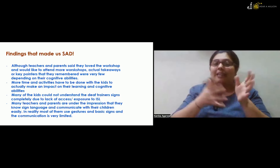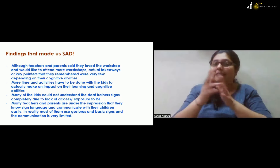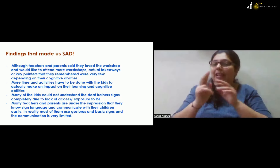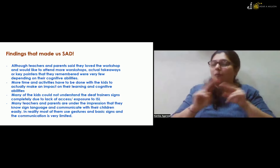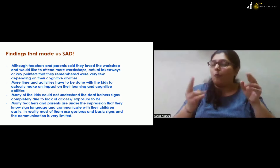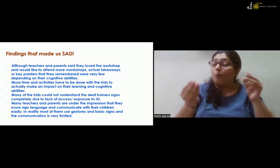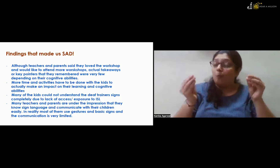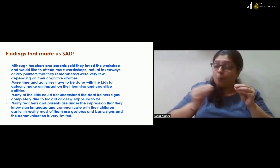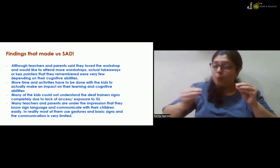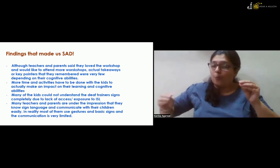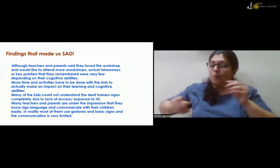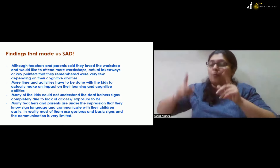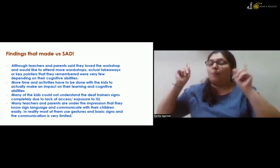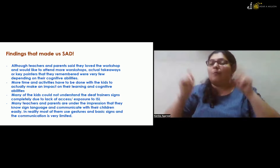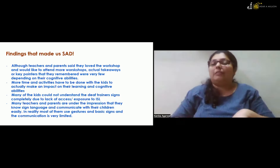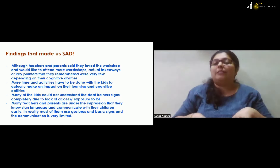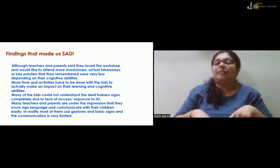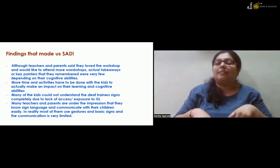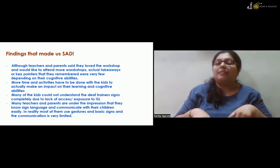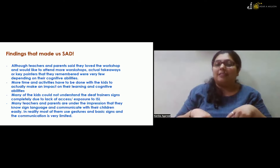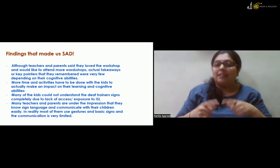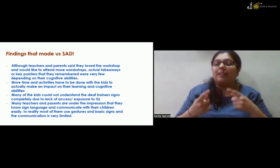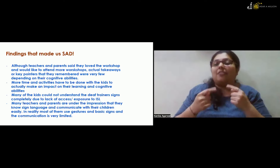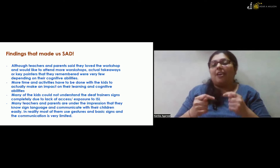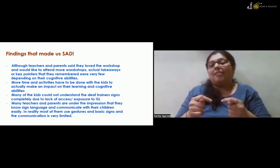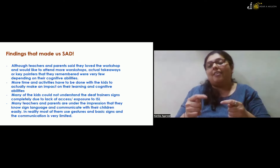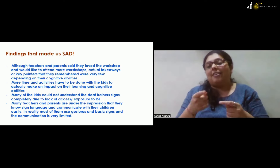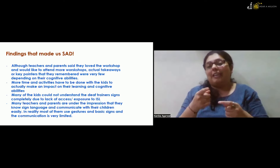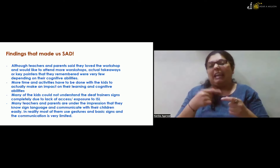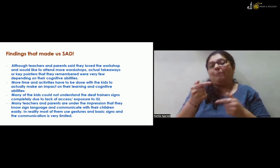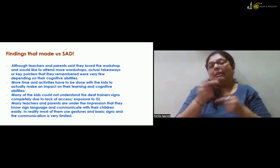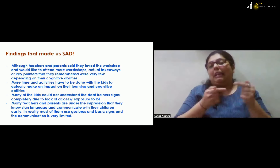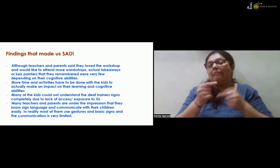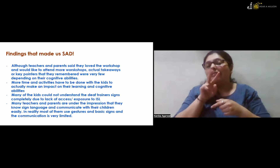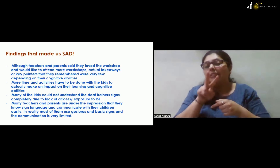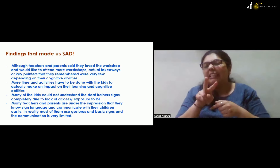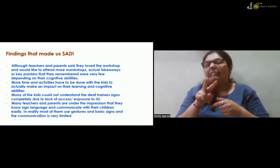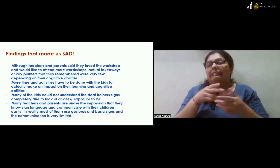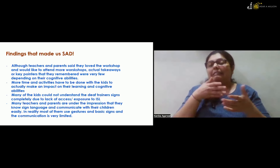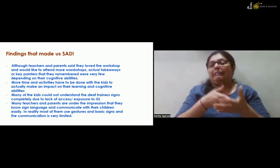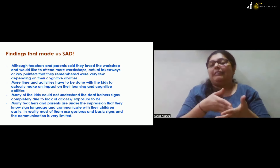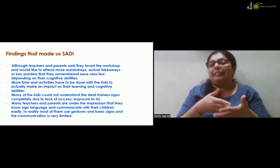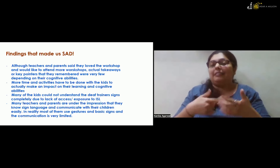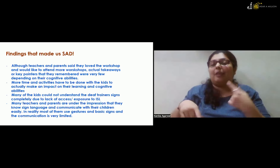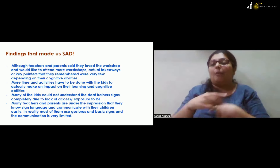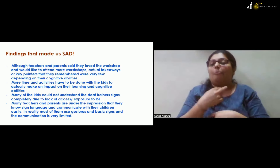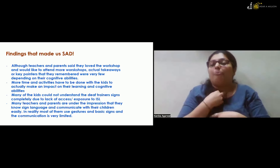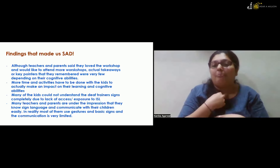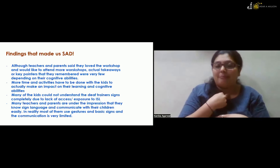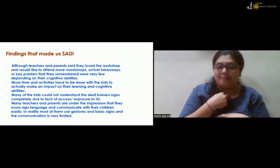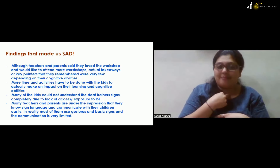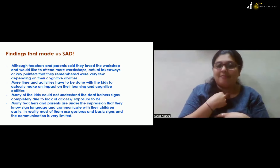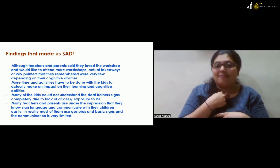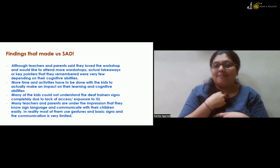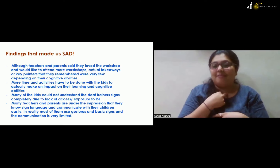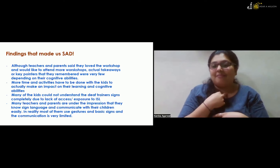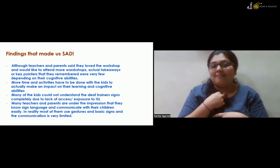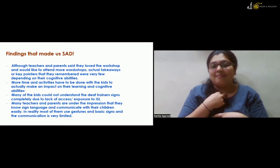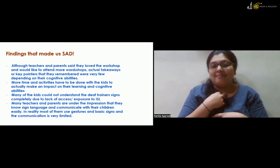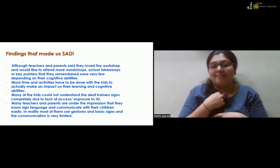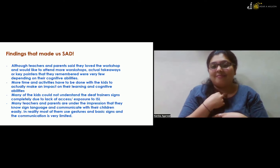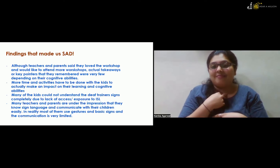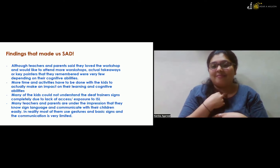teachers use. So this was something which we actually wanted them to be aware about. They need to work on their sign language skills. And